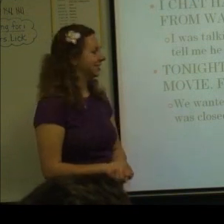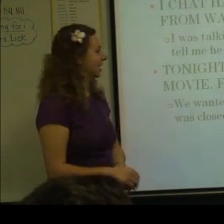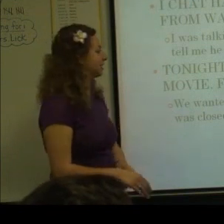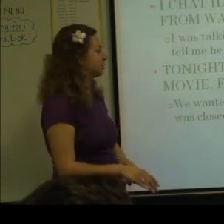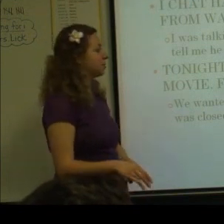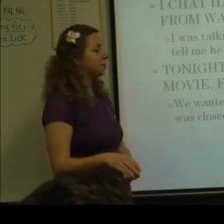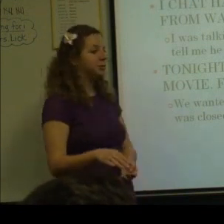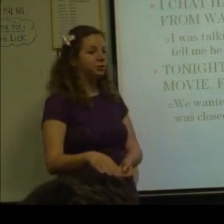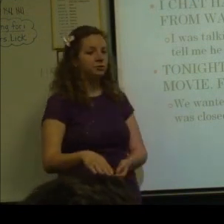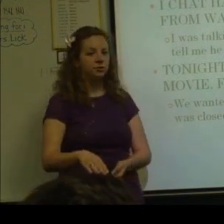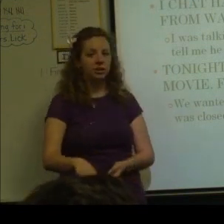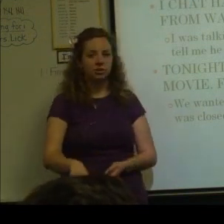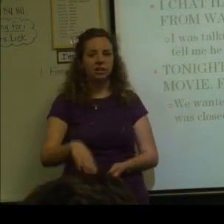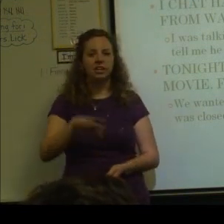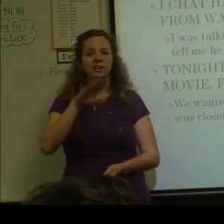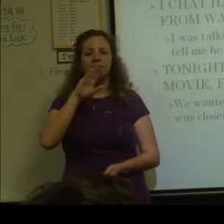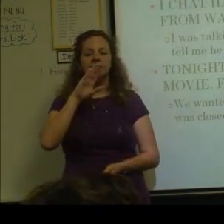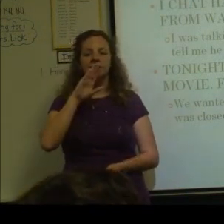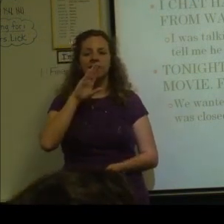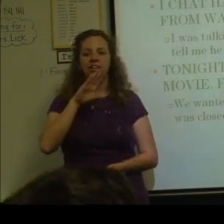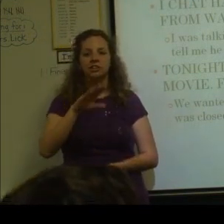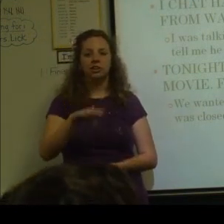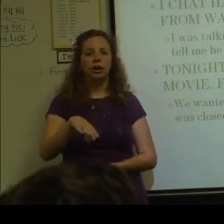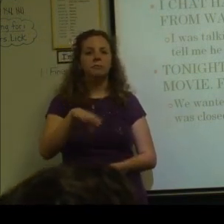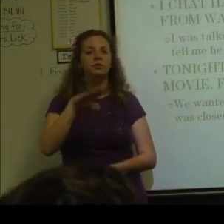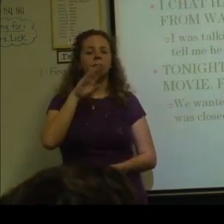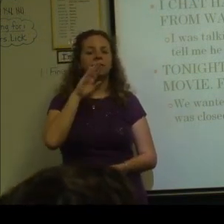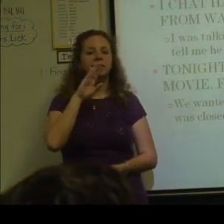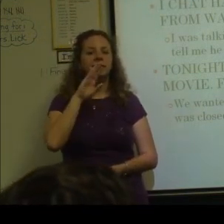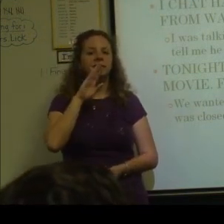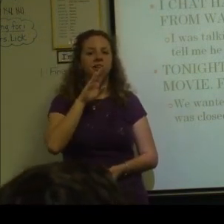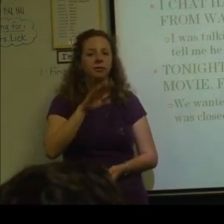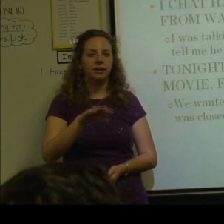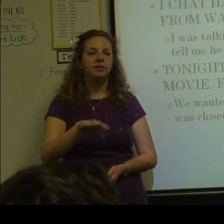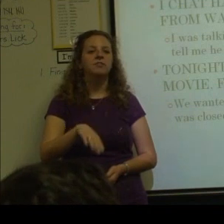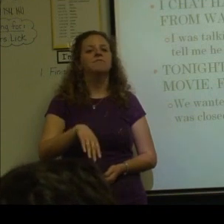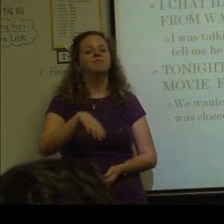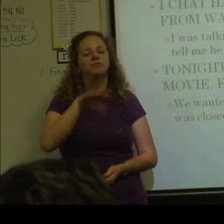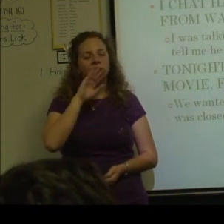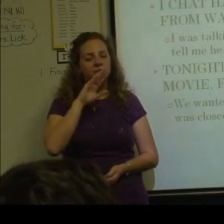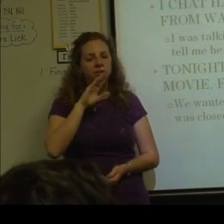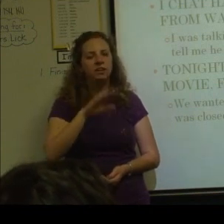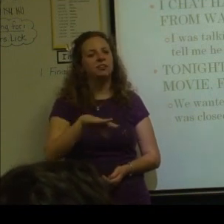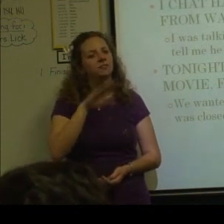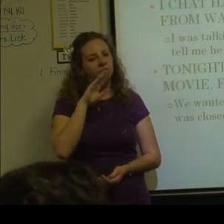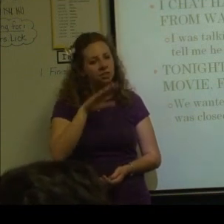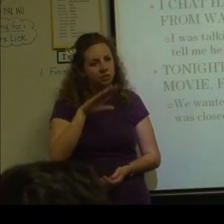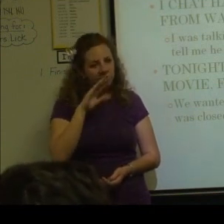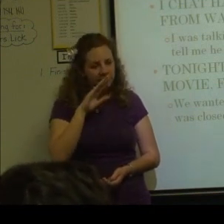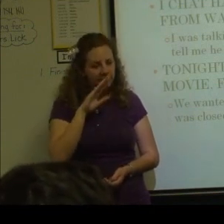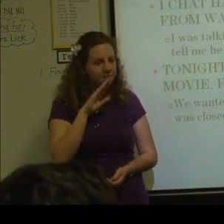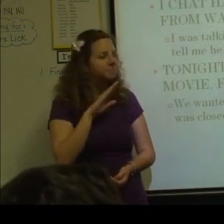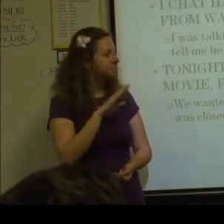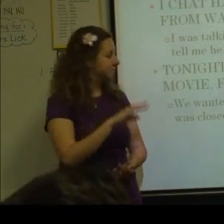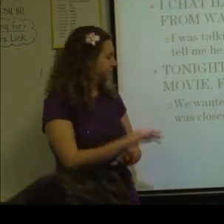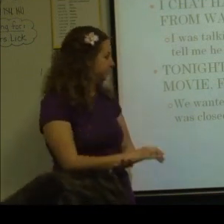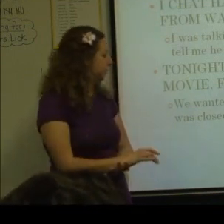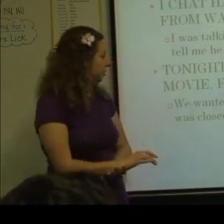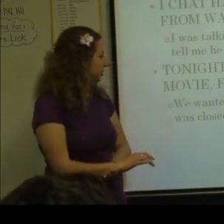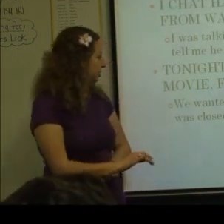Okay, so remember when you do frustrated, then you'll actually go up to your mouth and touch that way. Frustrated or frustrated.